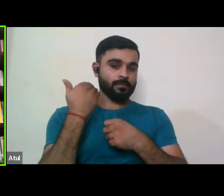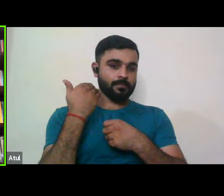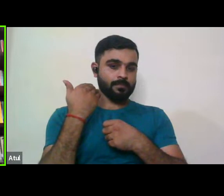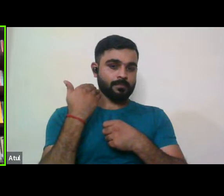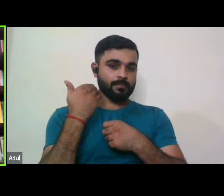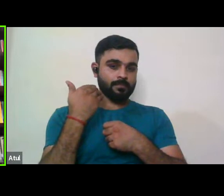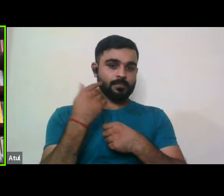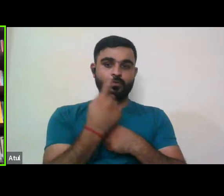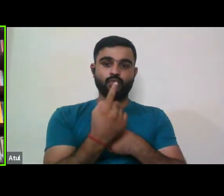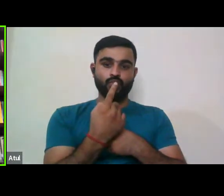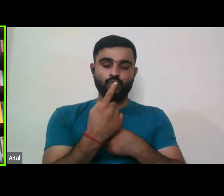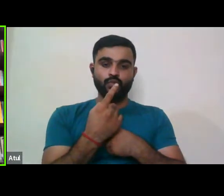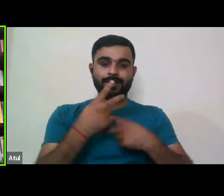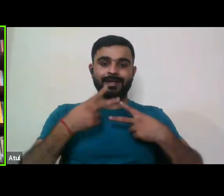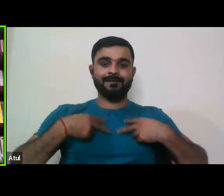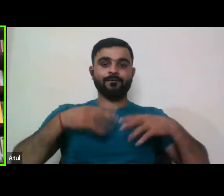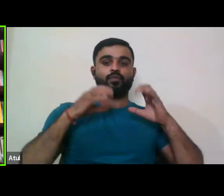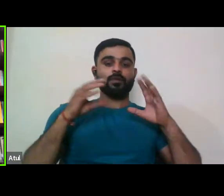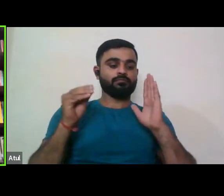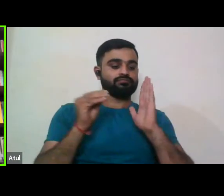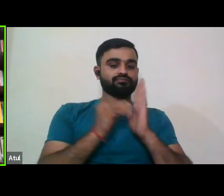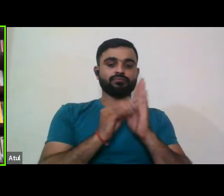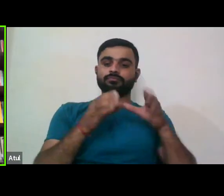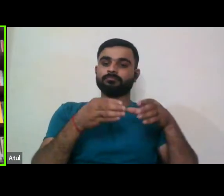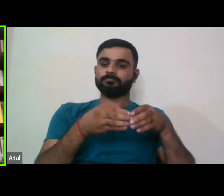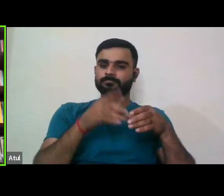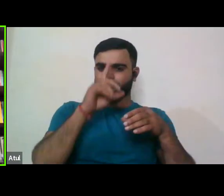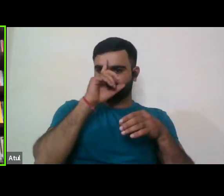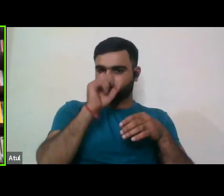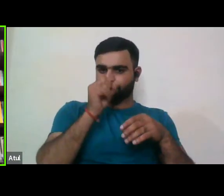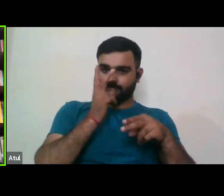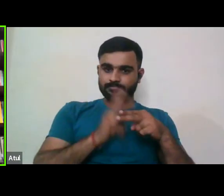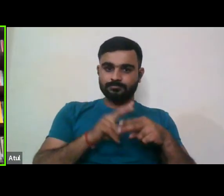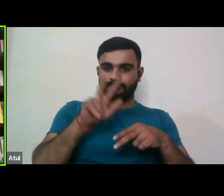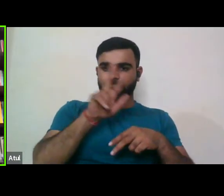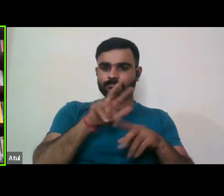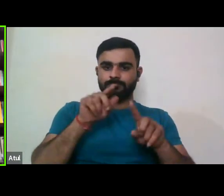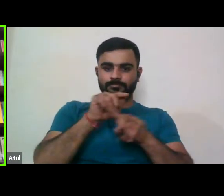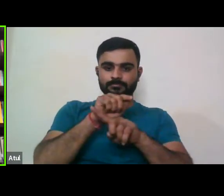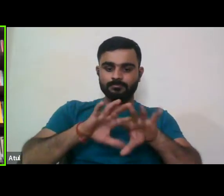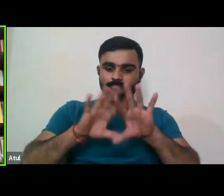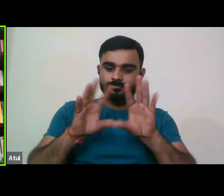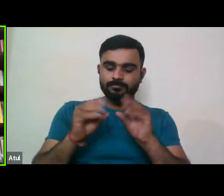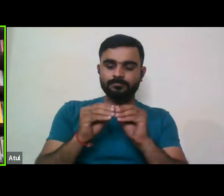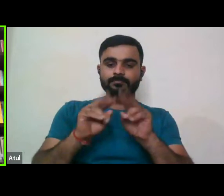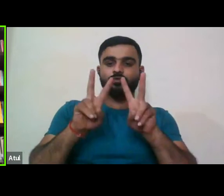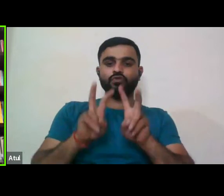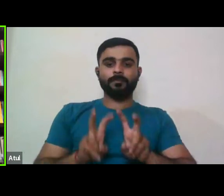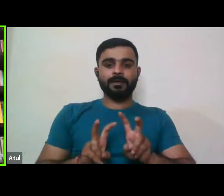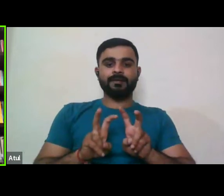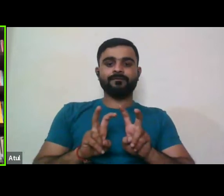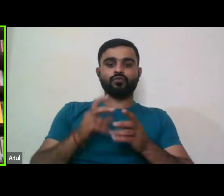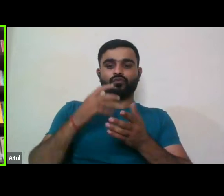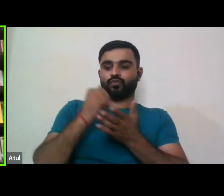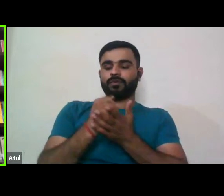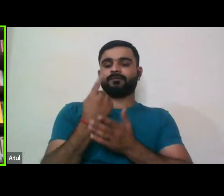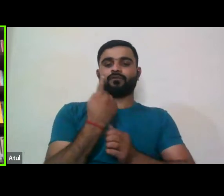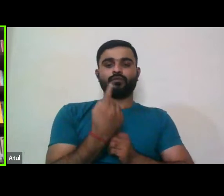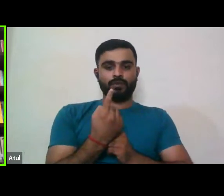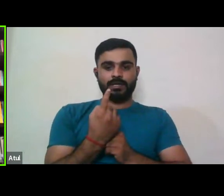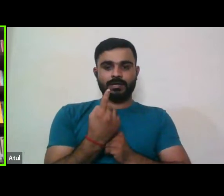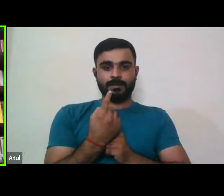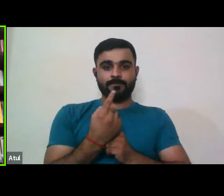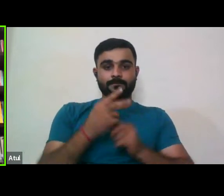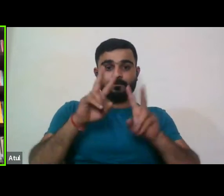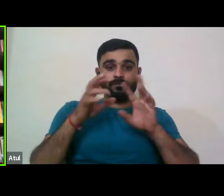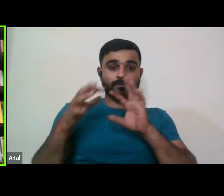in one constitution bench. Right? Remember, he's in 88% of all of these cases was in dissent in one, and that one